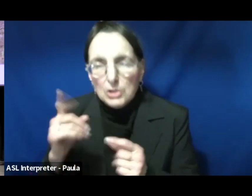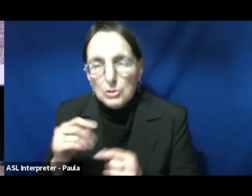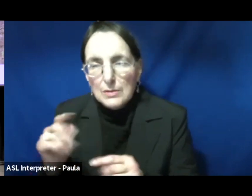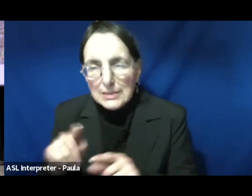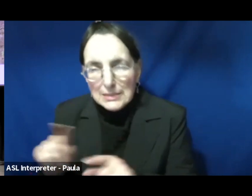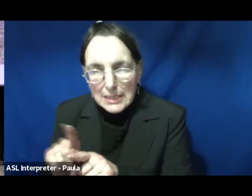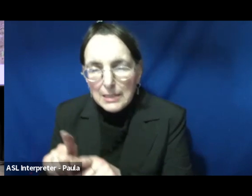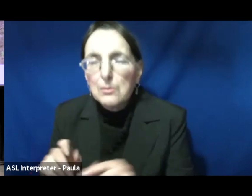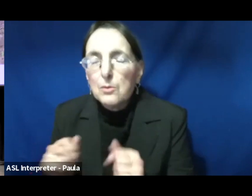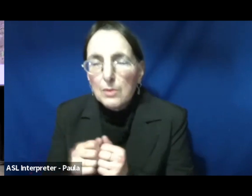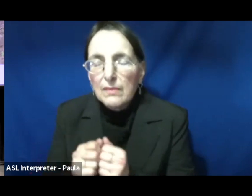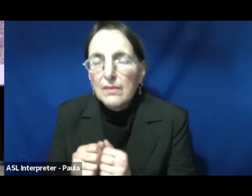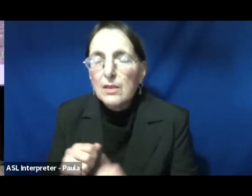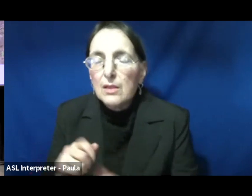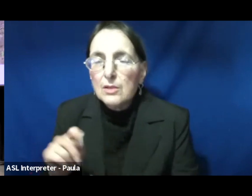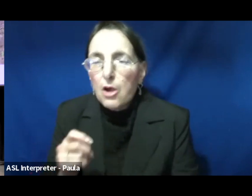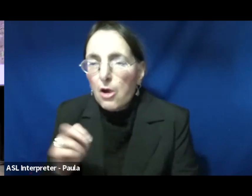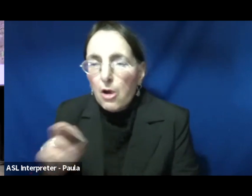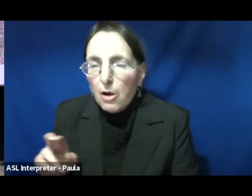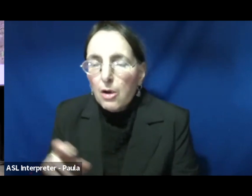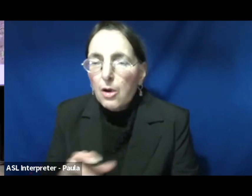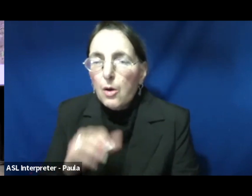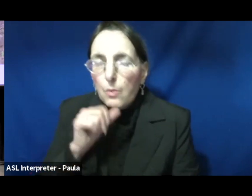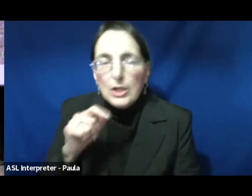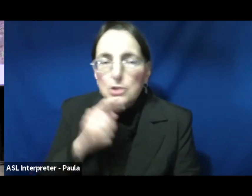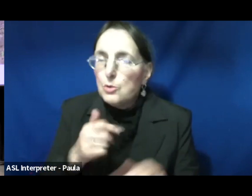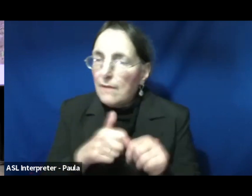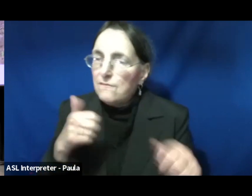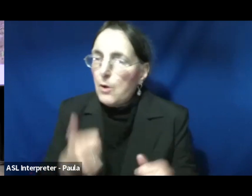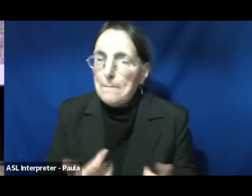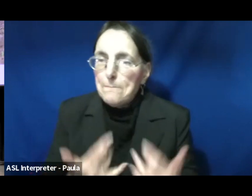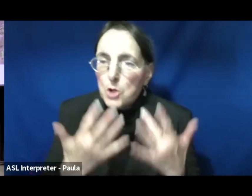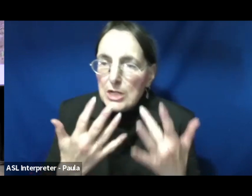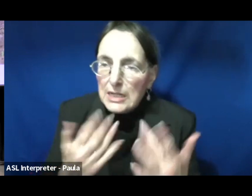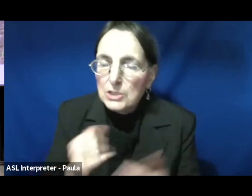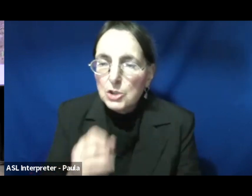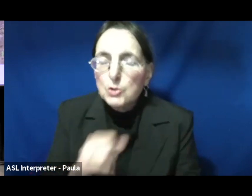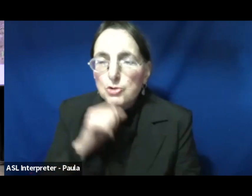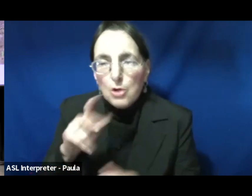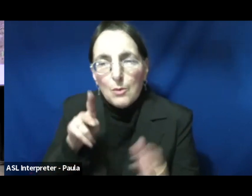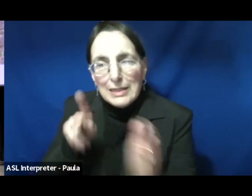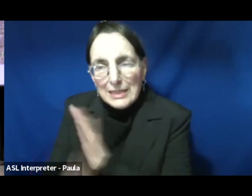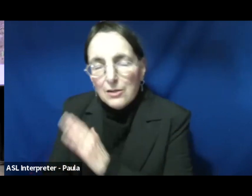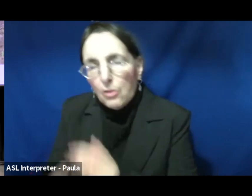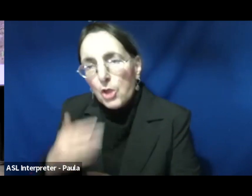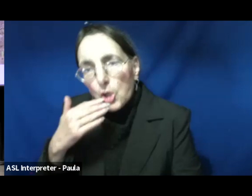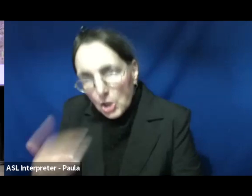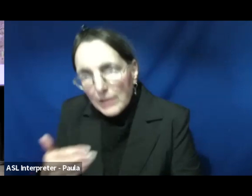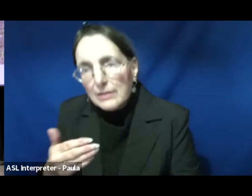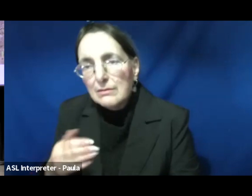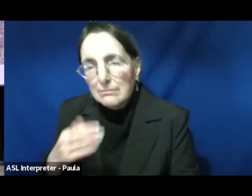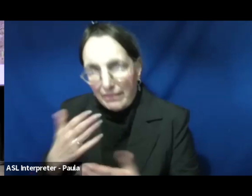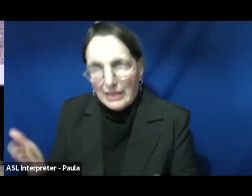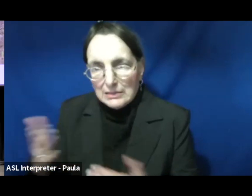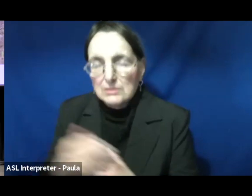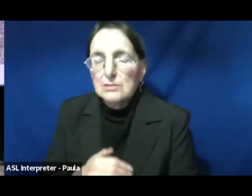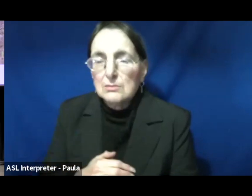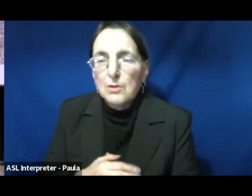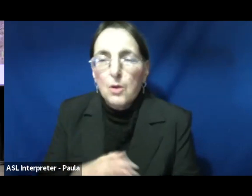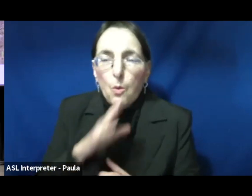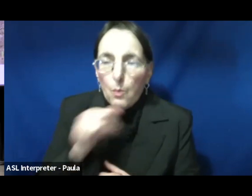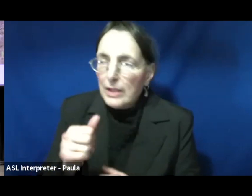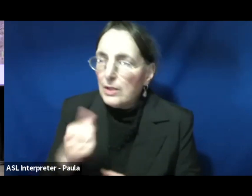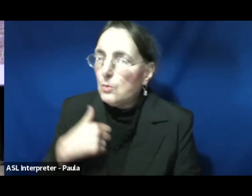I said, why don't you avoid burning it so you don't kill like the useful pathogens? How about we